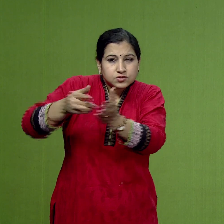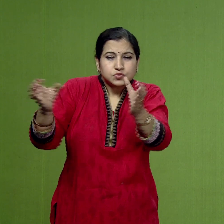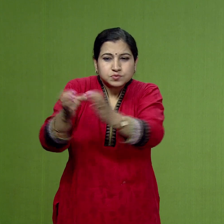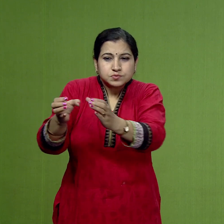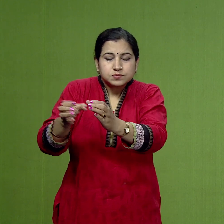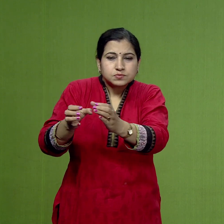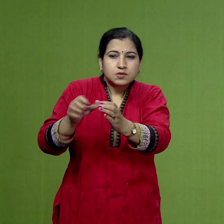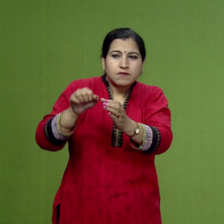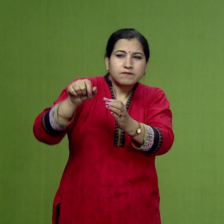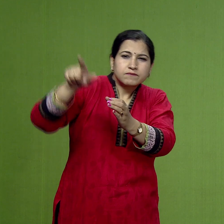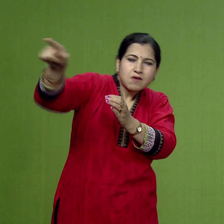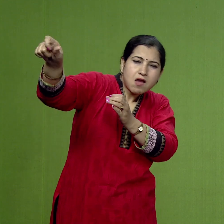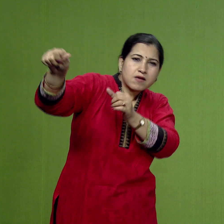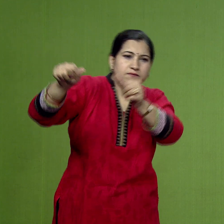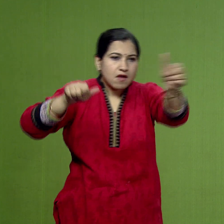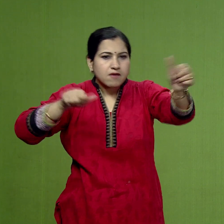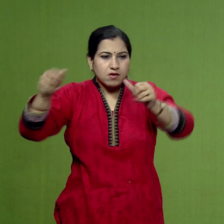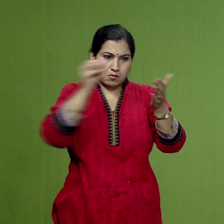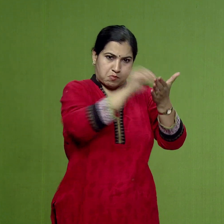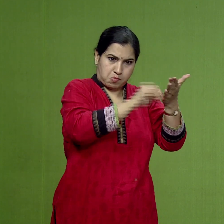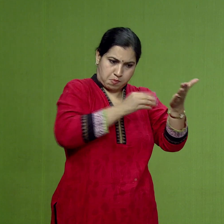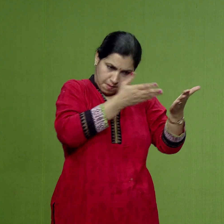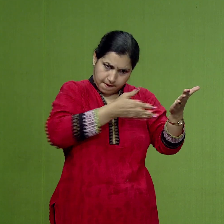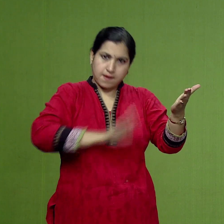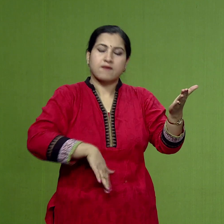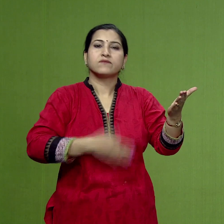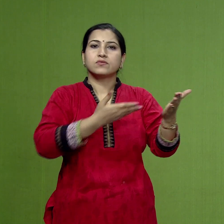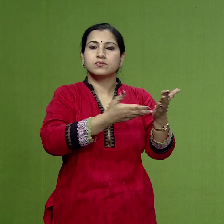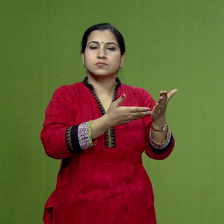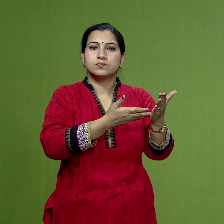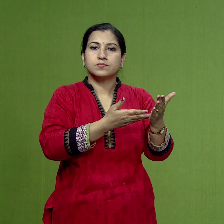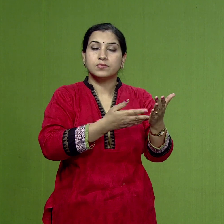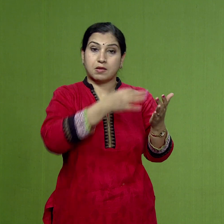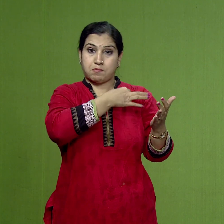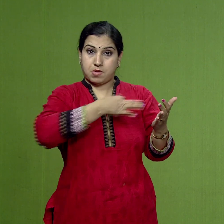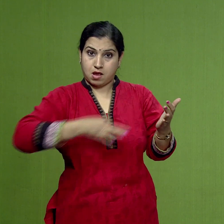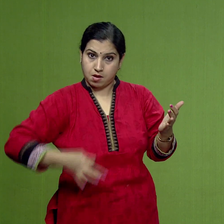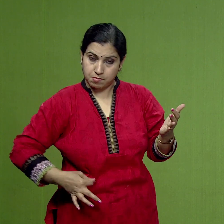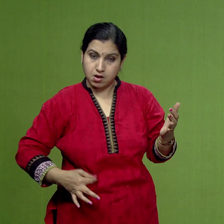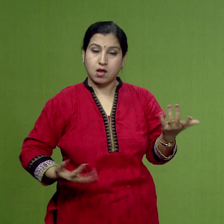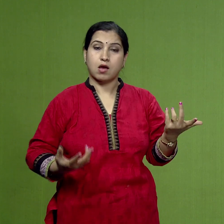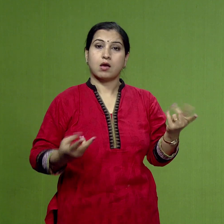The Brahmana literature around 800 to 600